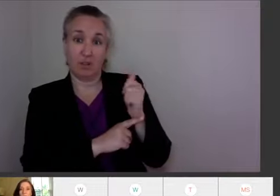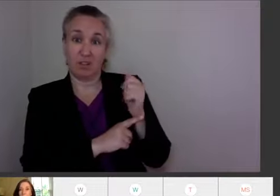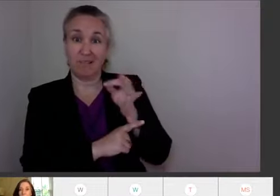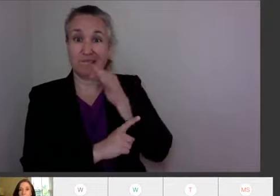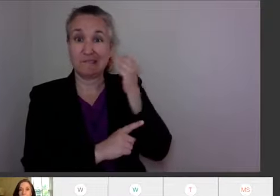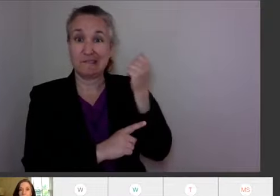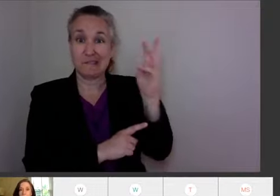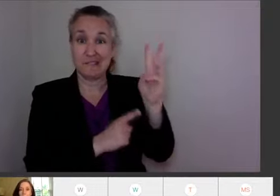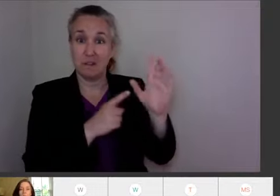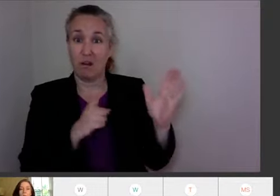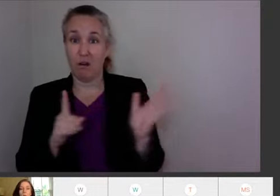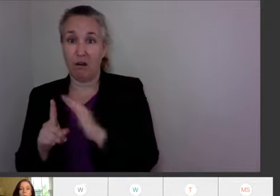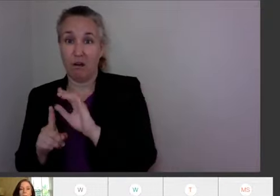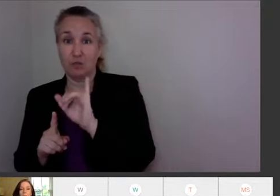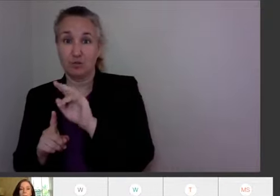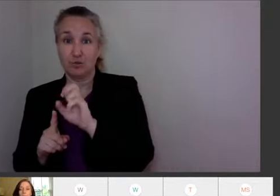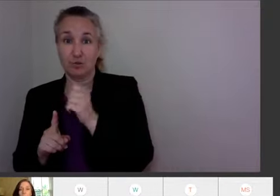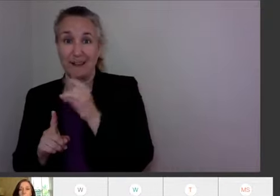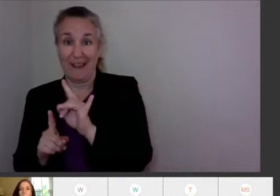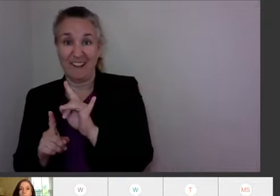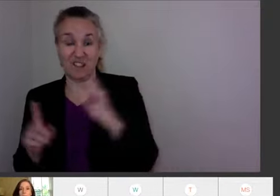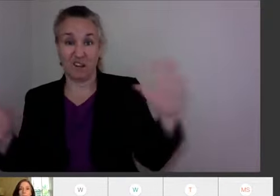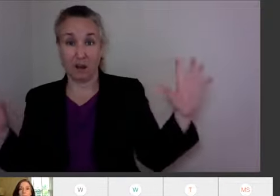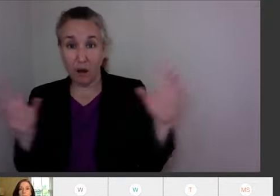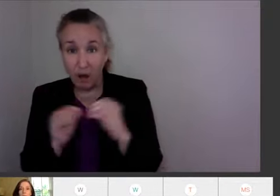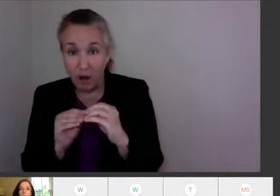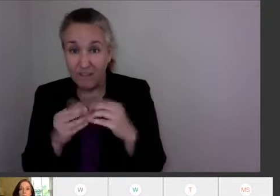through June the 18th, we've tested